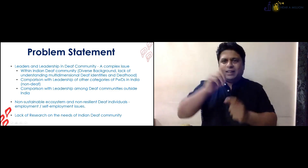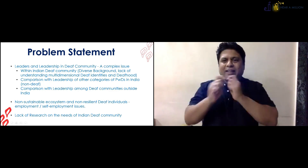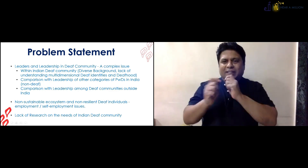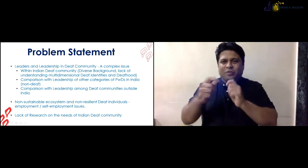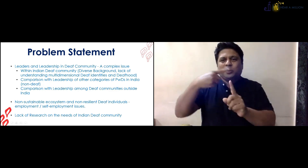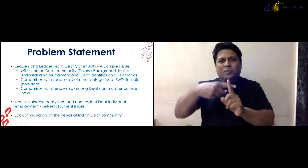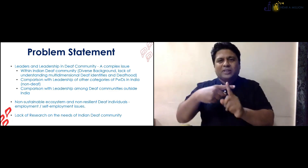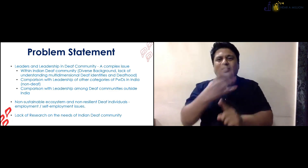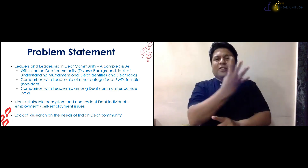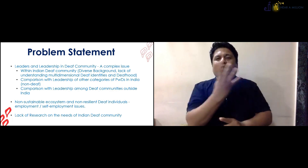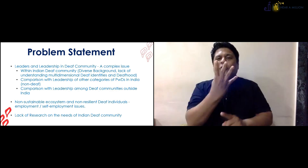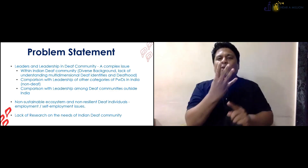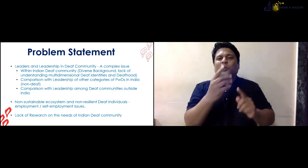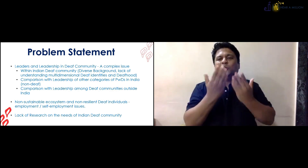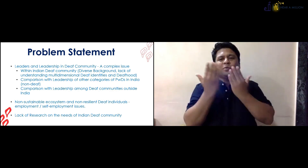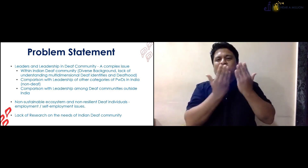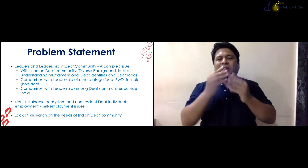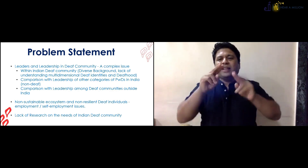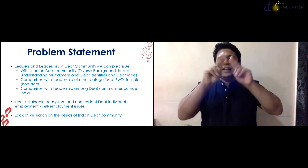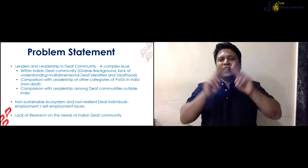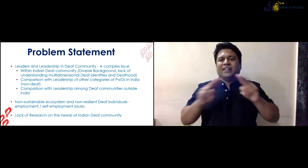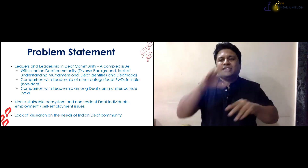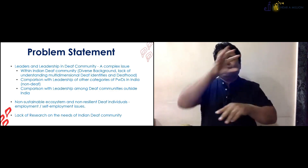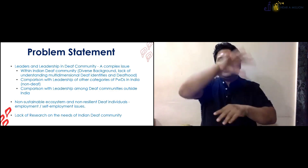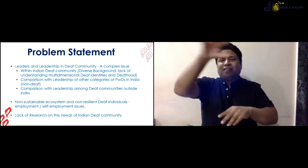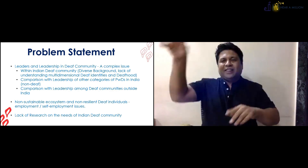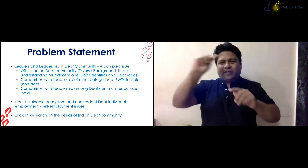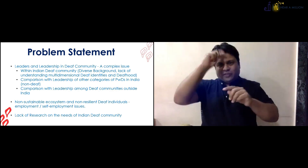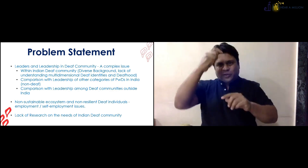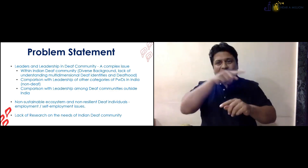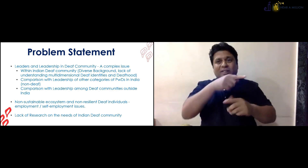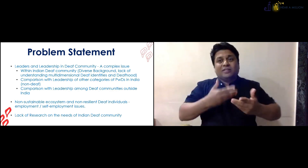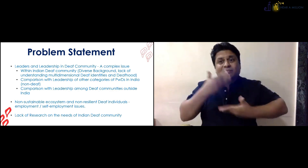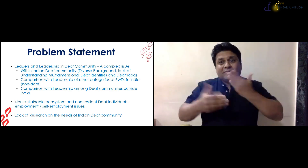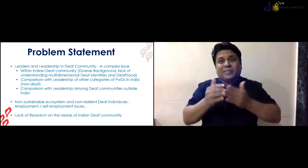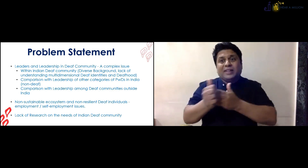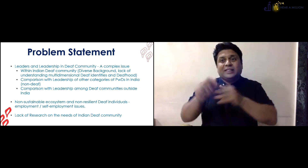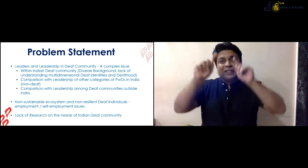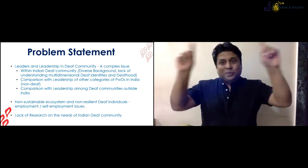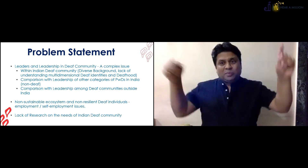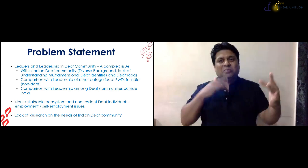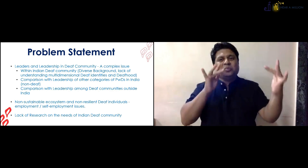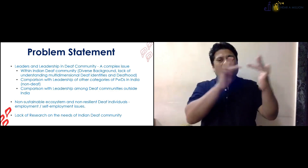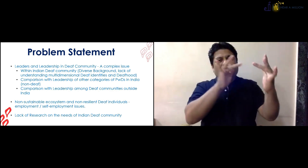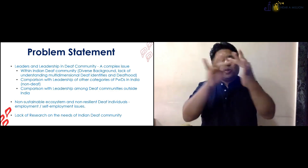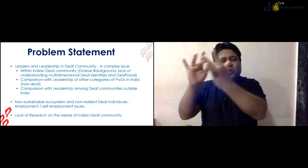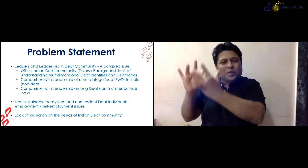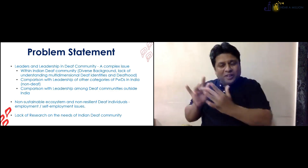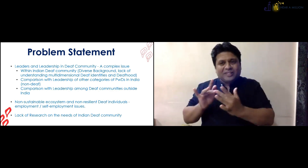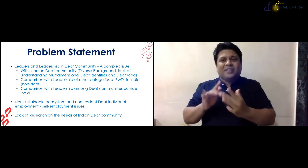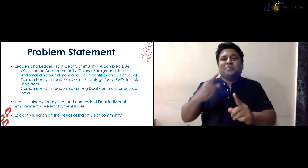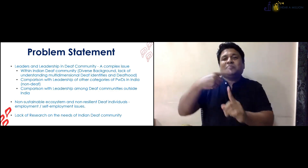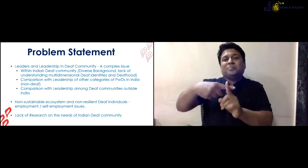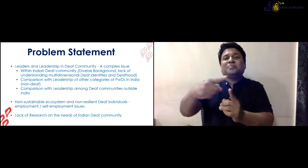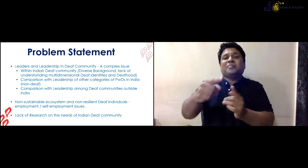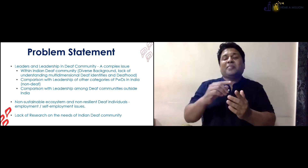much to all the leaders of India and the 4 international schools, organizations actually, where